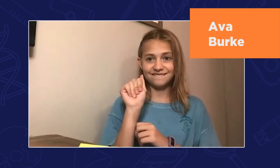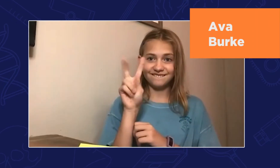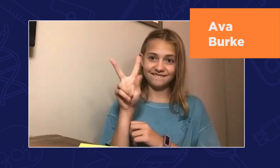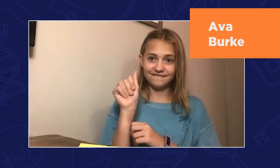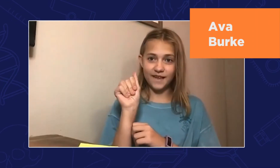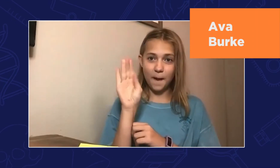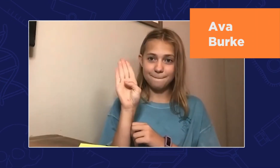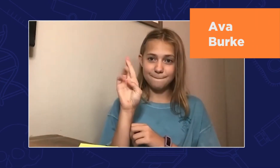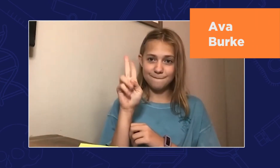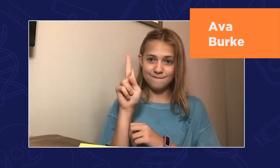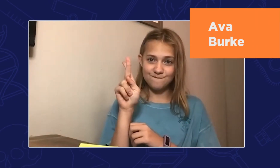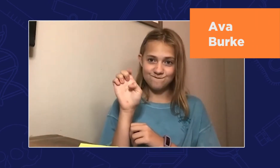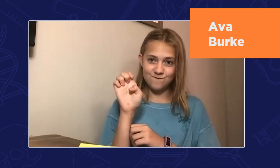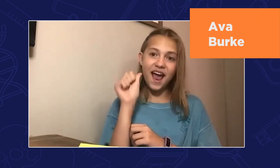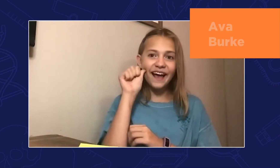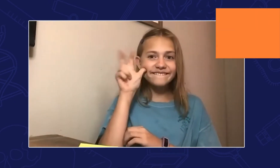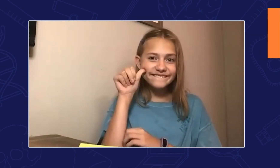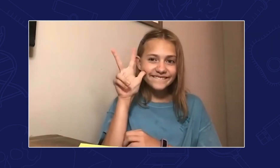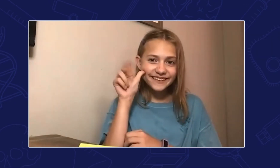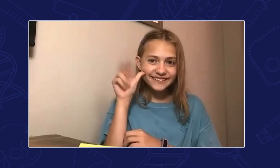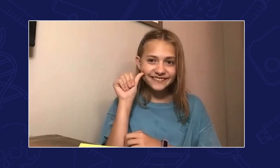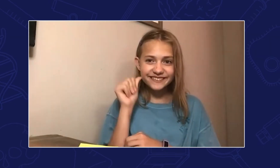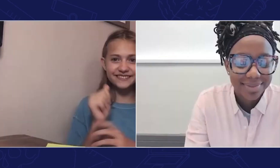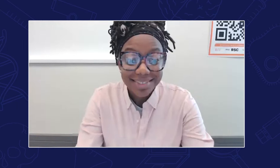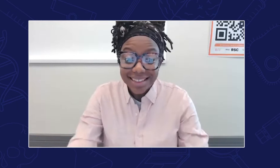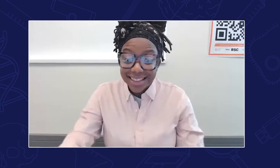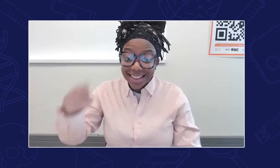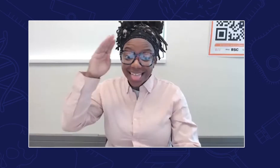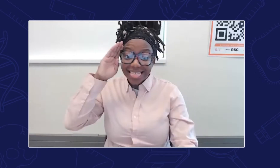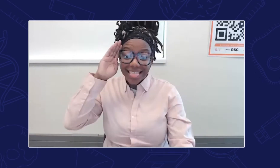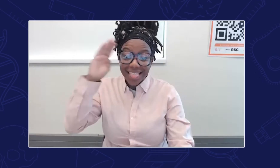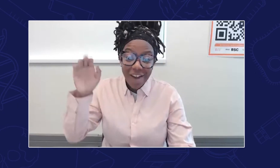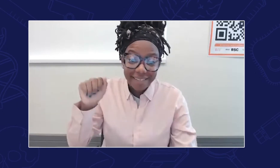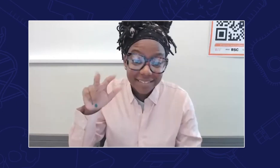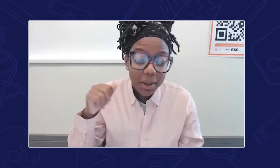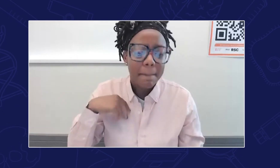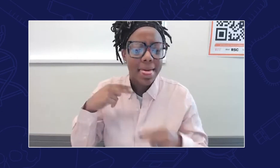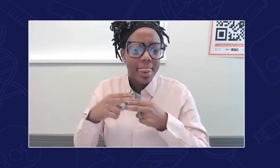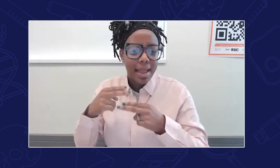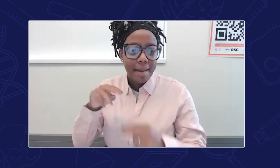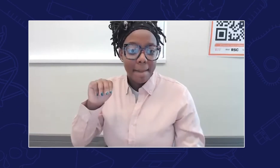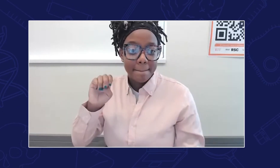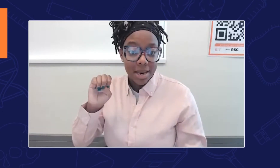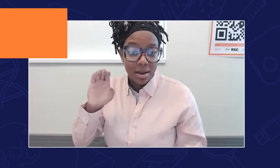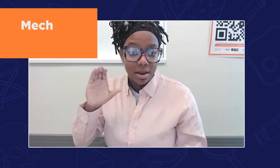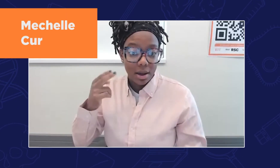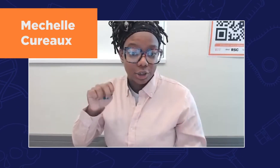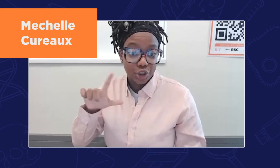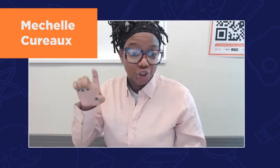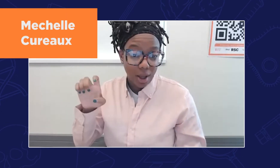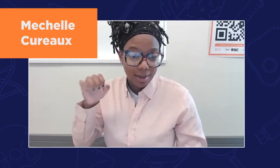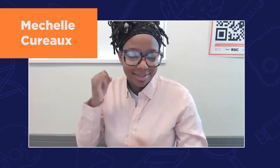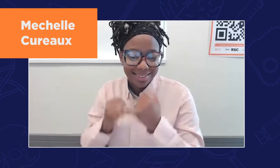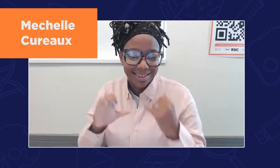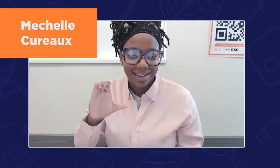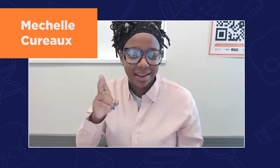My name is Ava Berk. Hi Ava. My name is